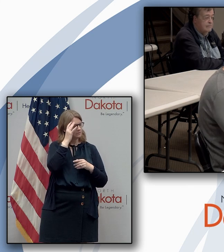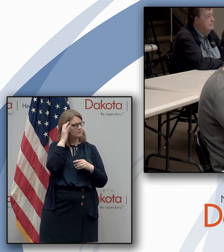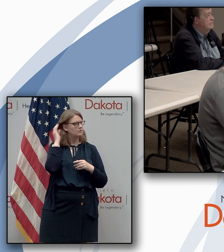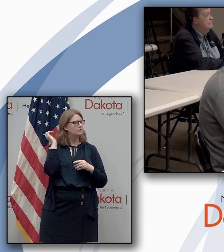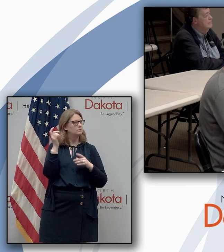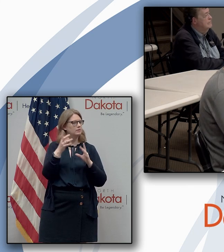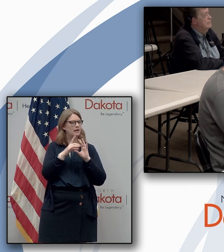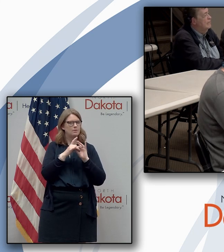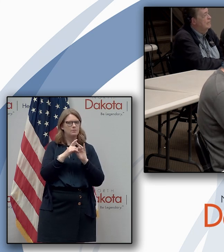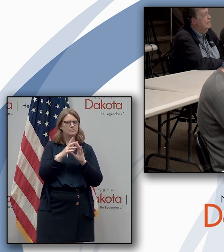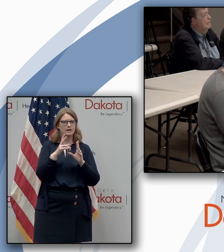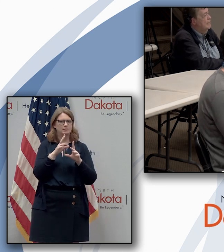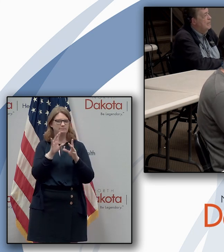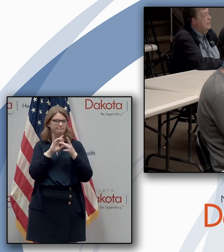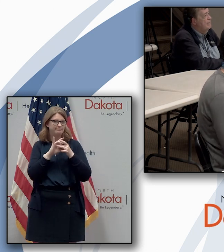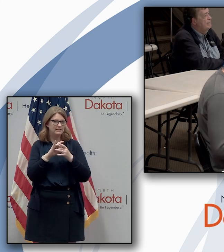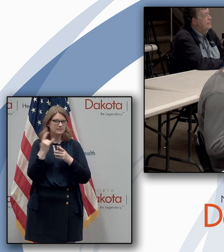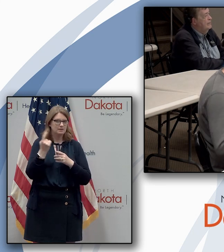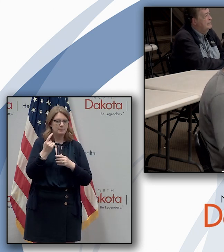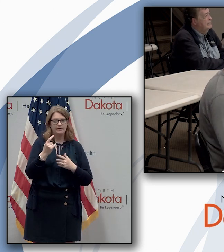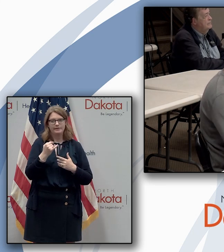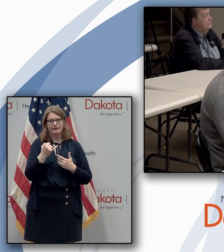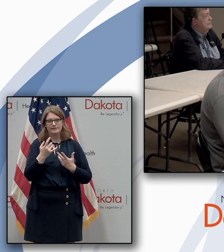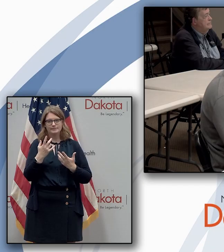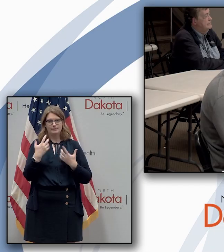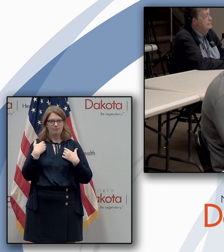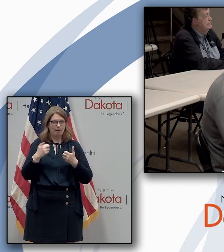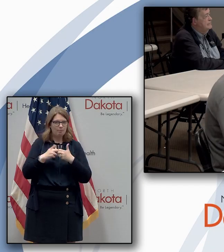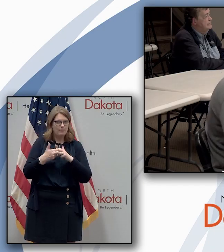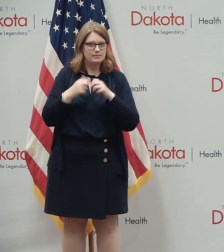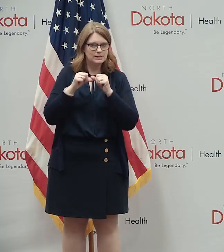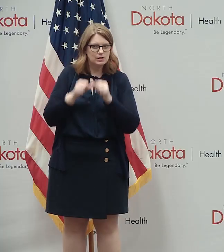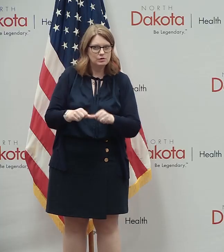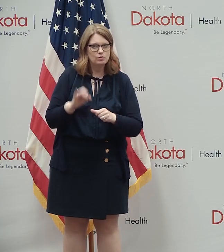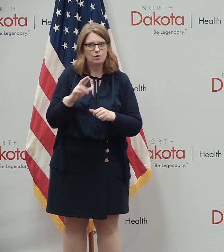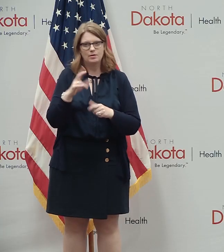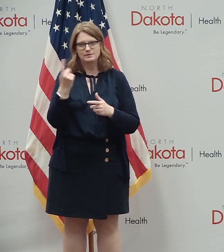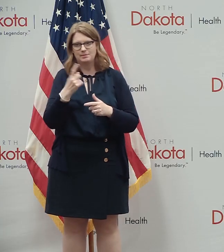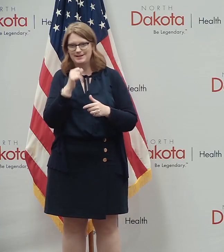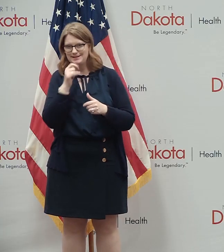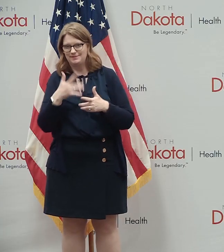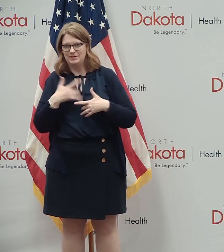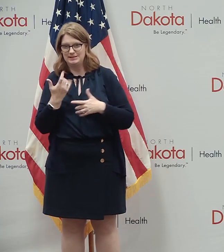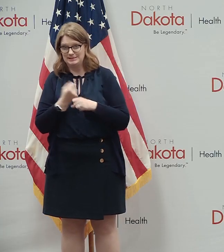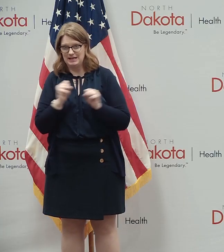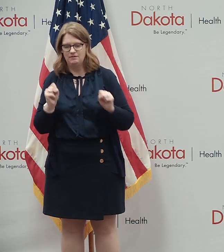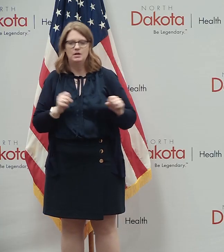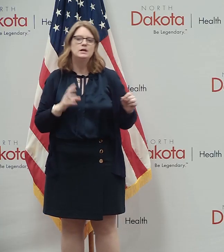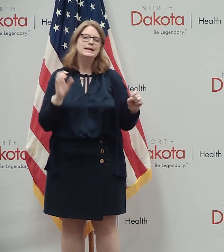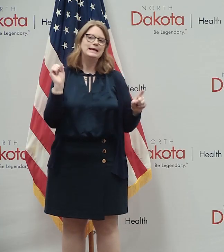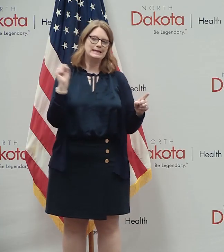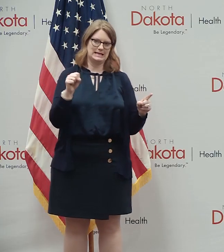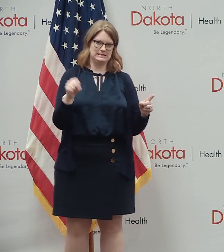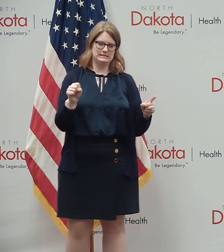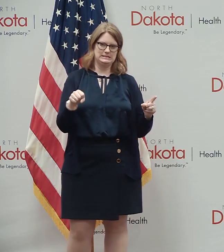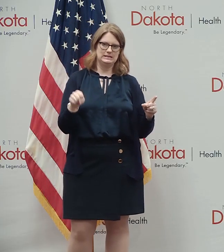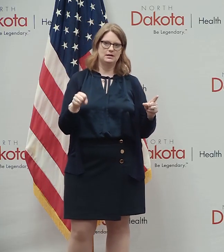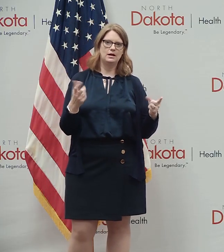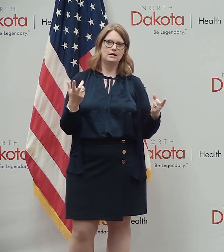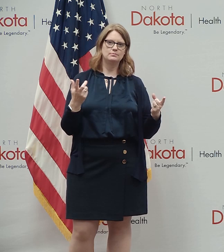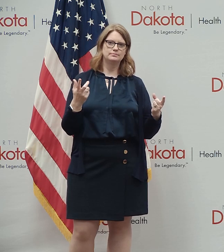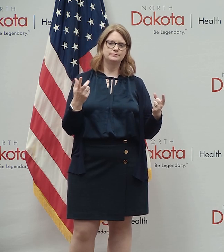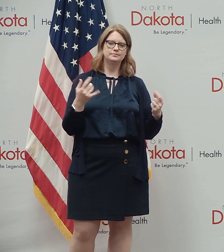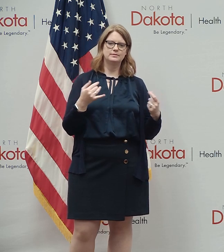underlying conditions or somebody who doesn't feel safe, going out in public? The answer to that is yes, and that's